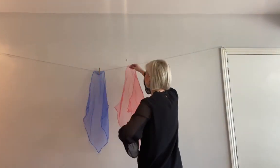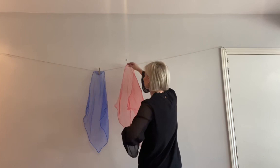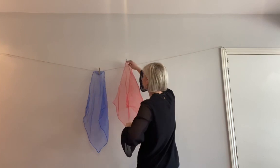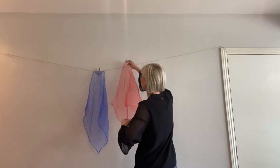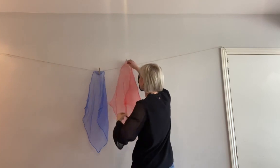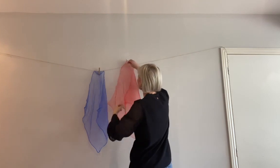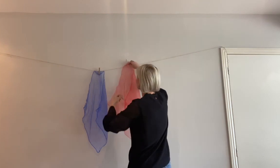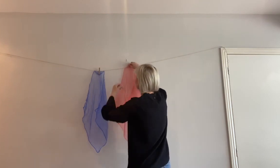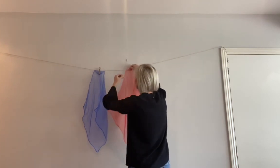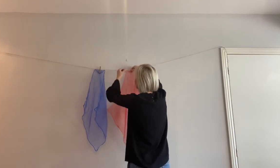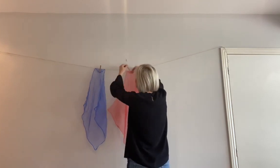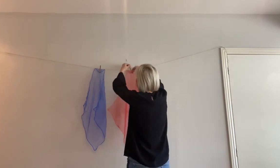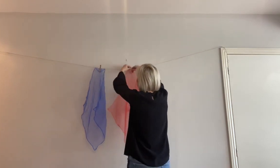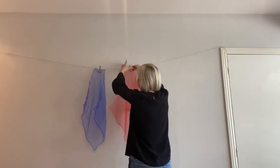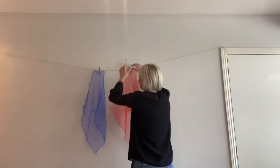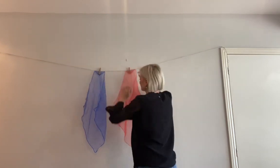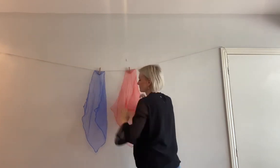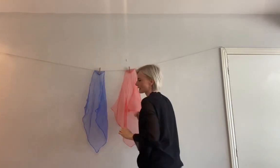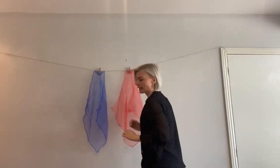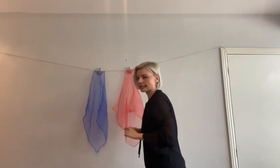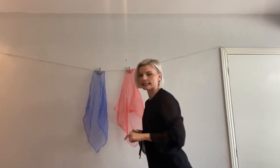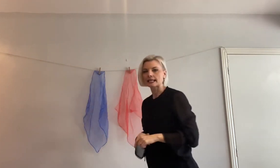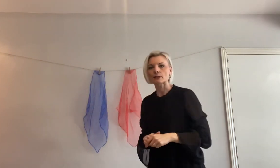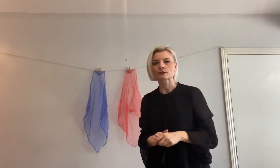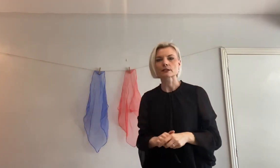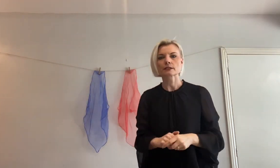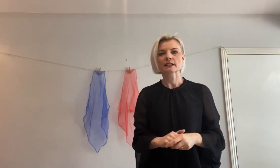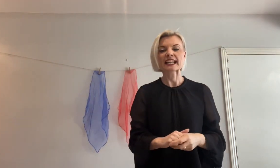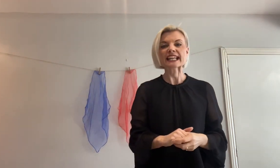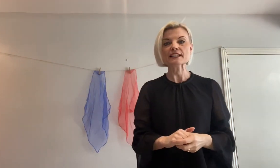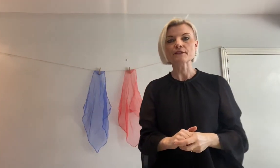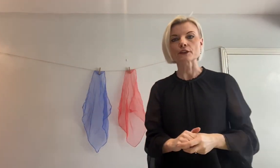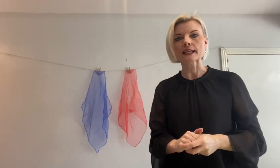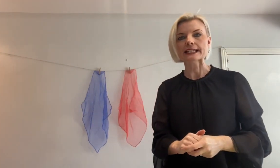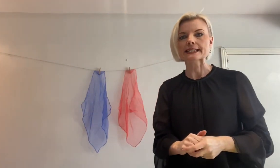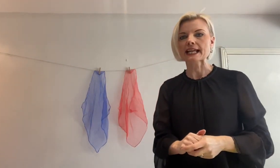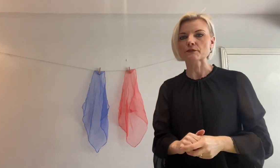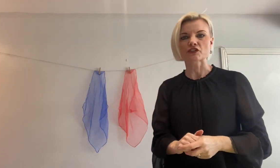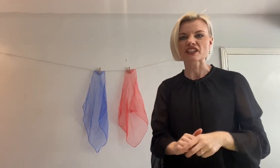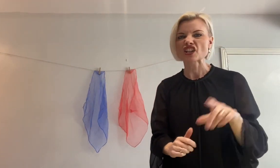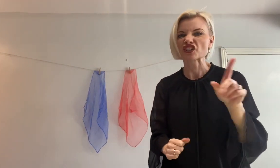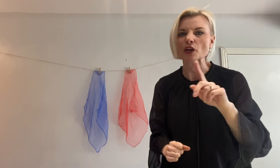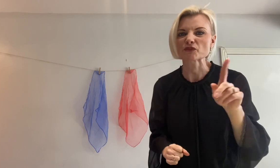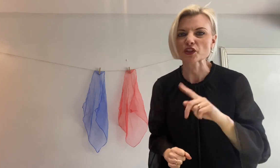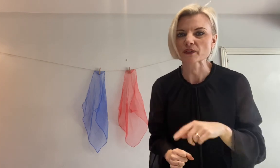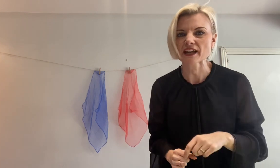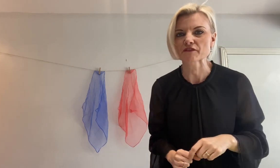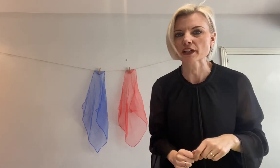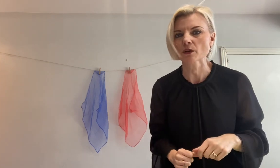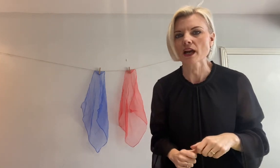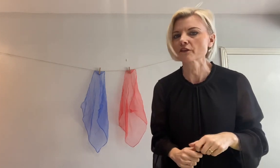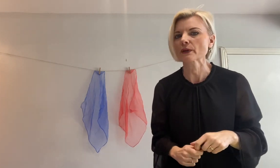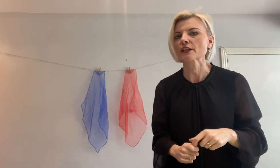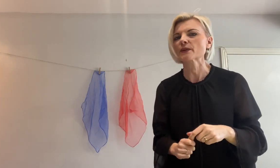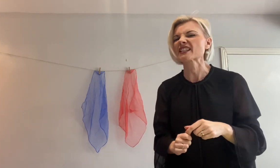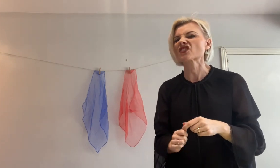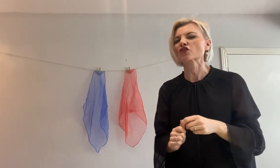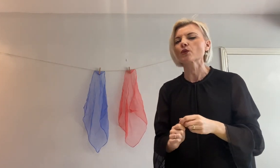Everything was red in his house, even his sandwiches. Don't do that in real life, will you? It's a story.